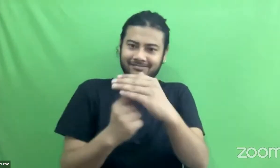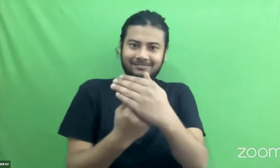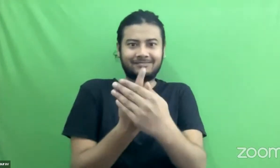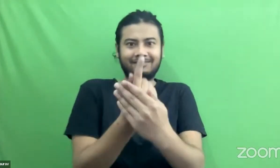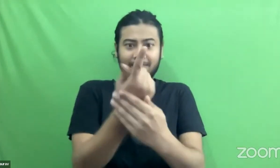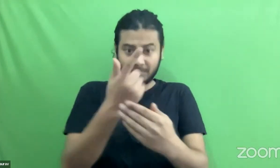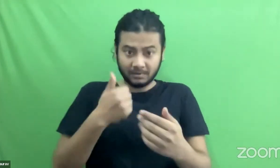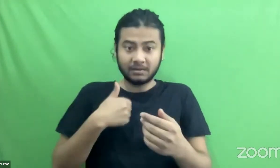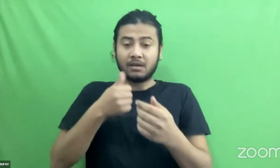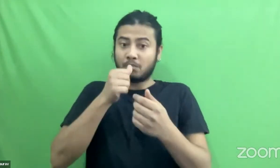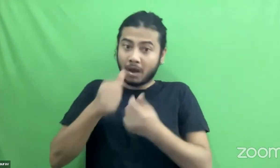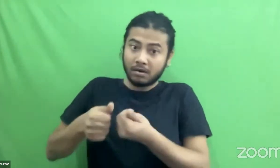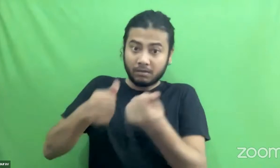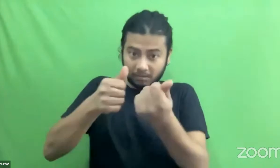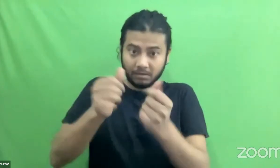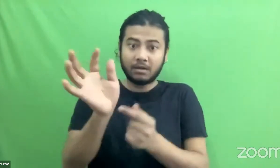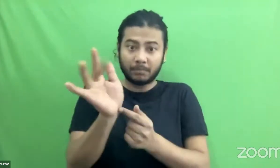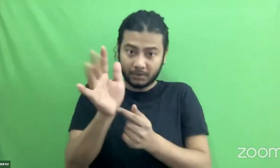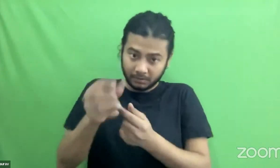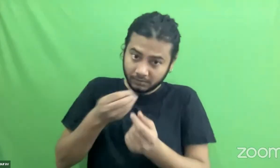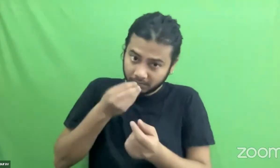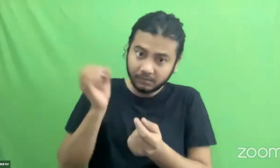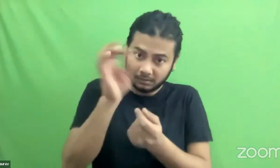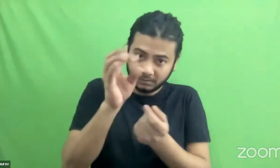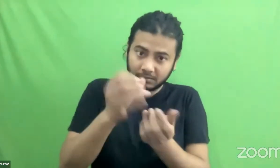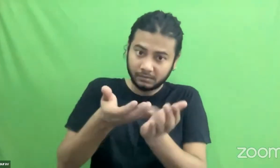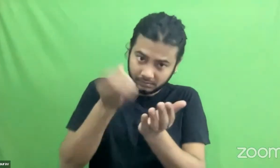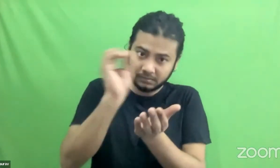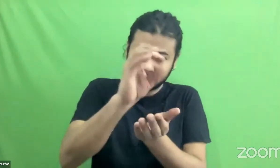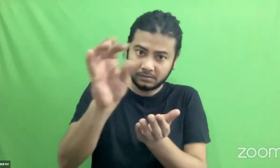Devi Devtas will automatically be happy. So Krishna is the root of the tree.